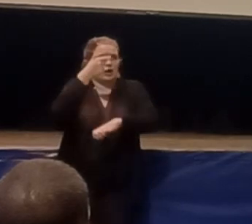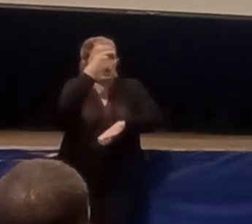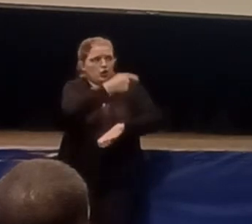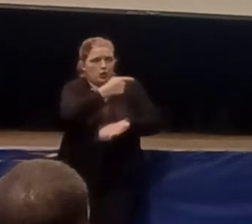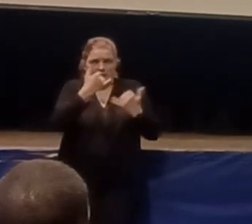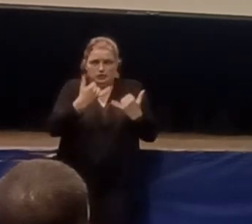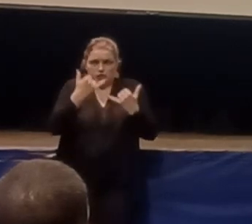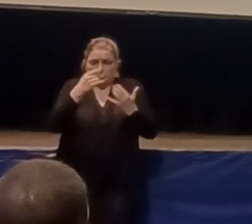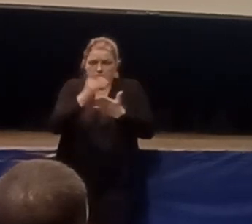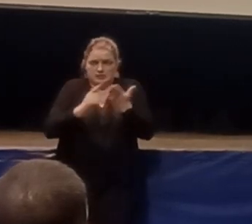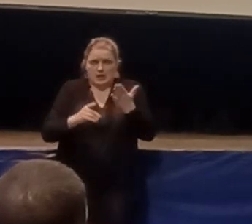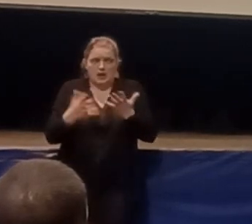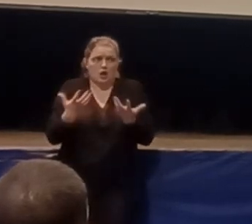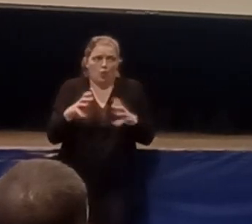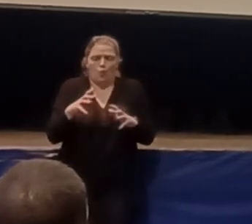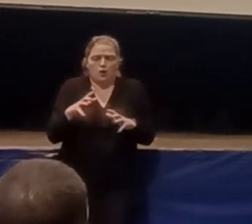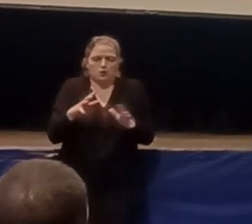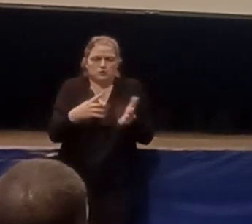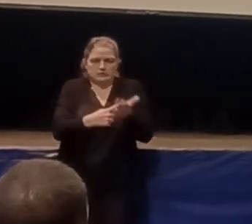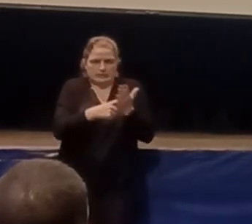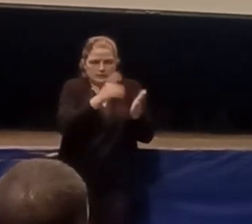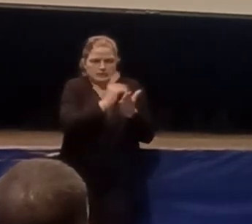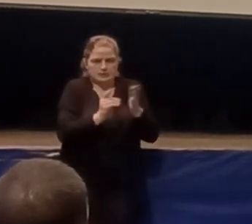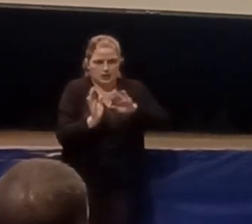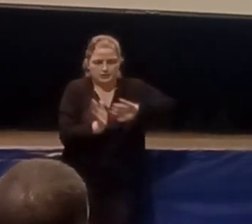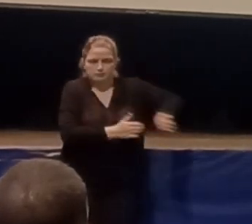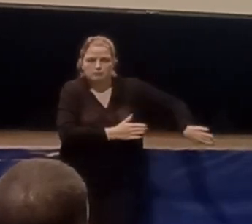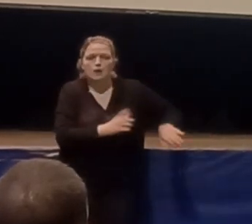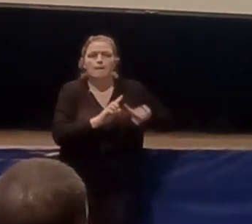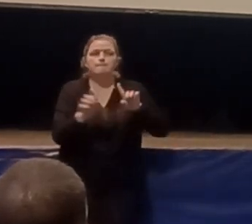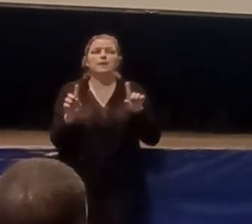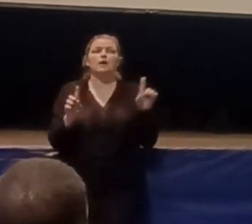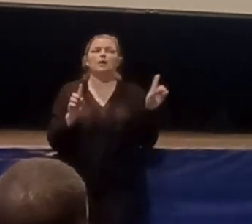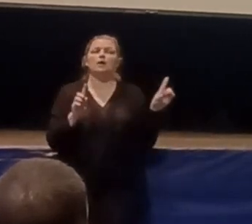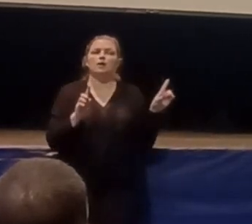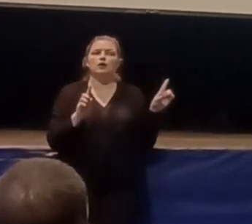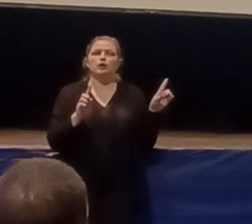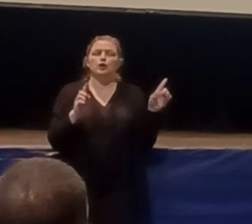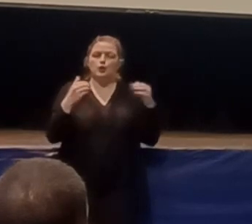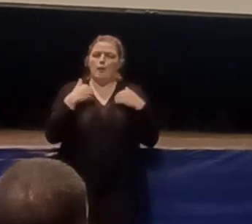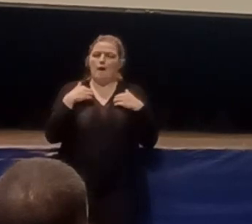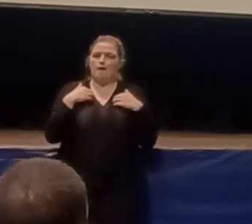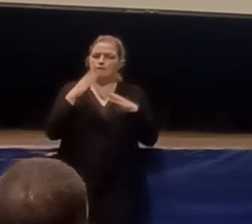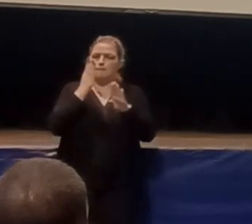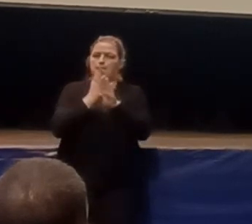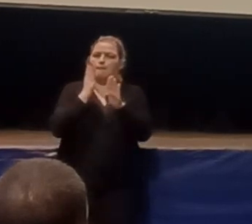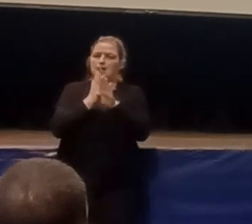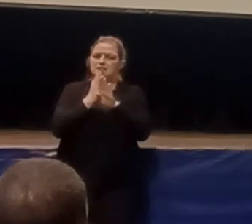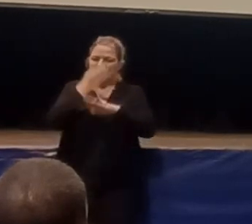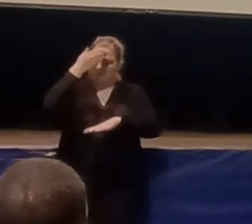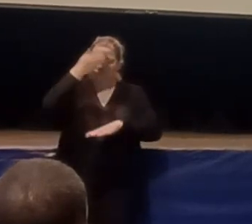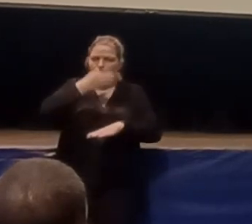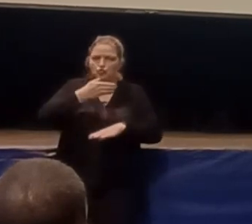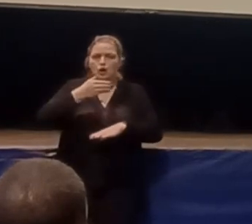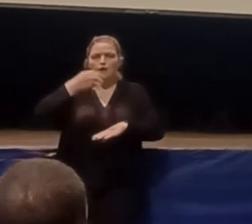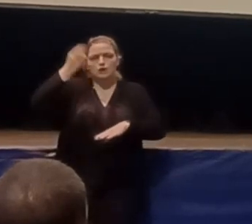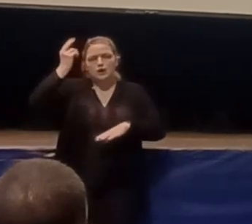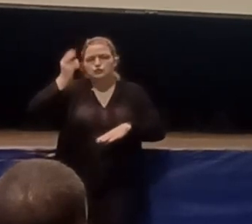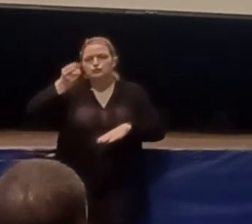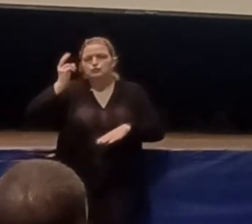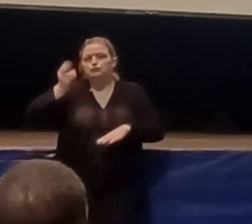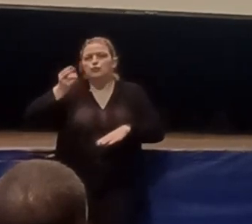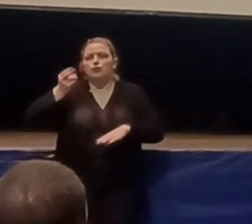current design, and I don't really want to get into the design critique at this point, I mean, you have buses in front of a